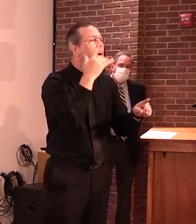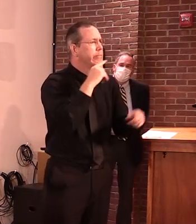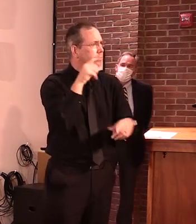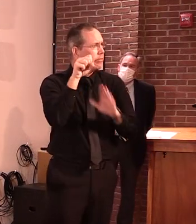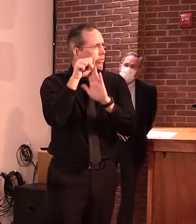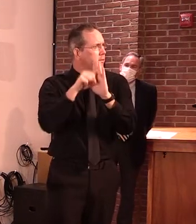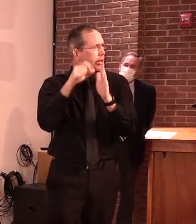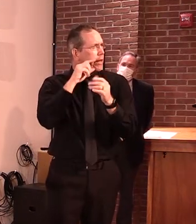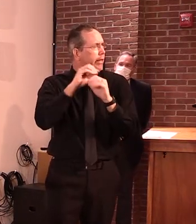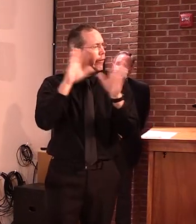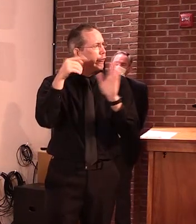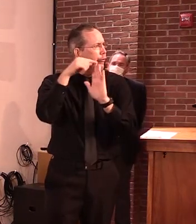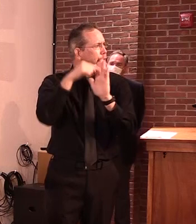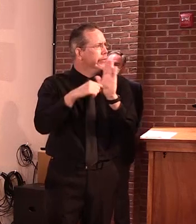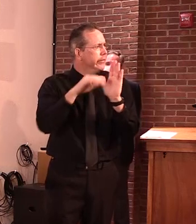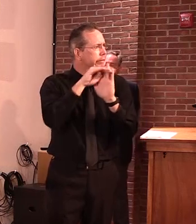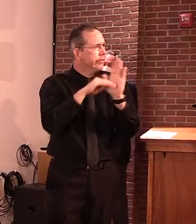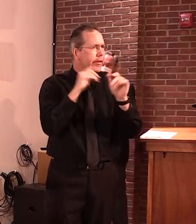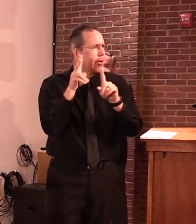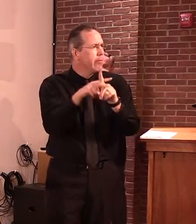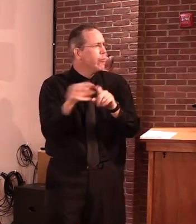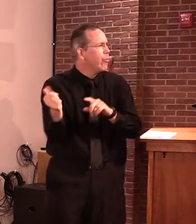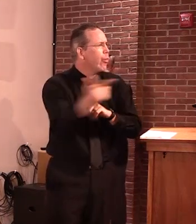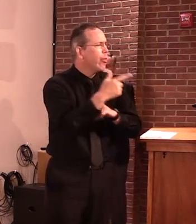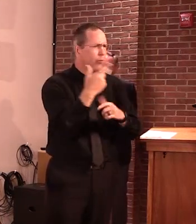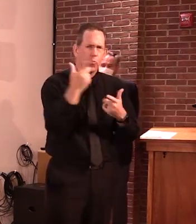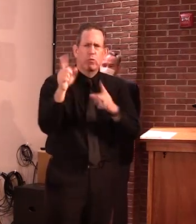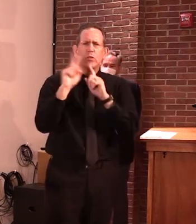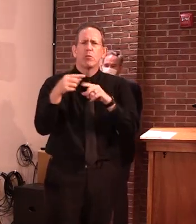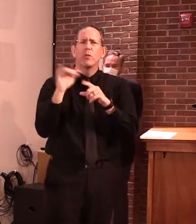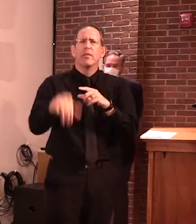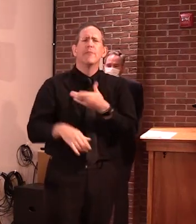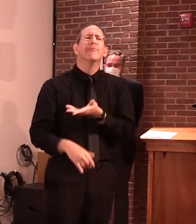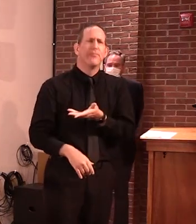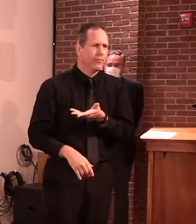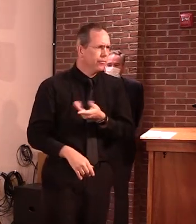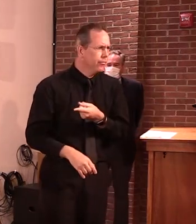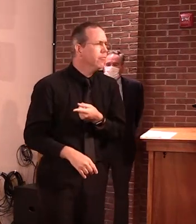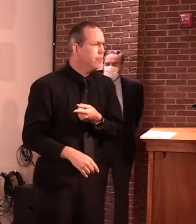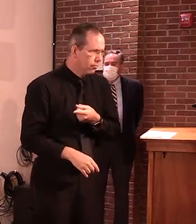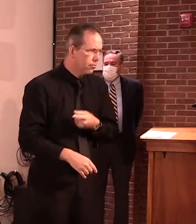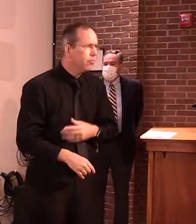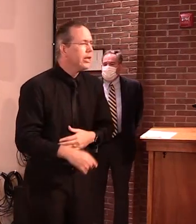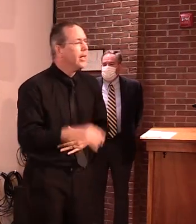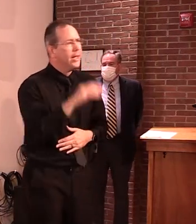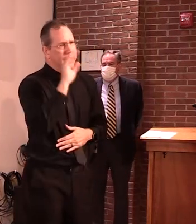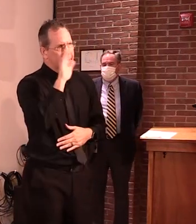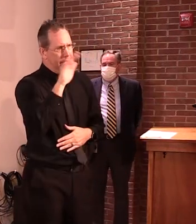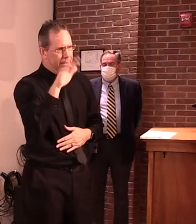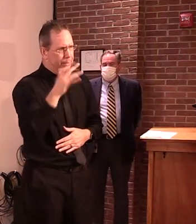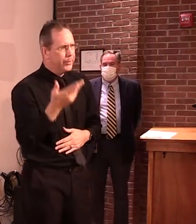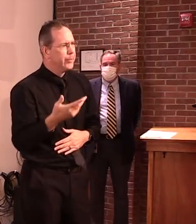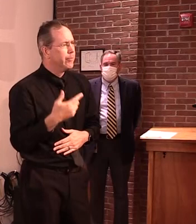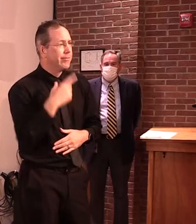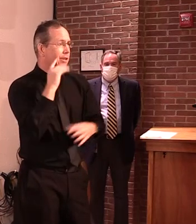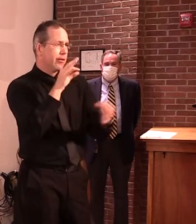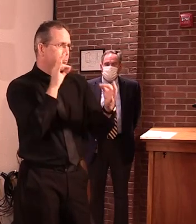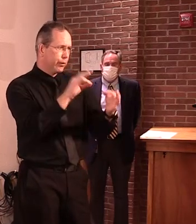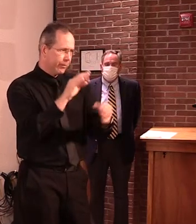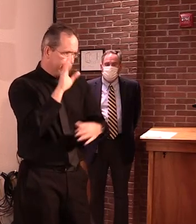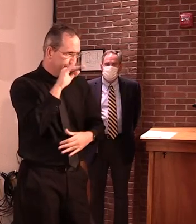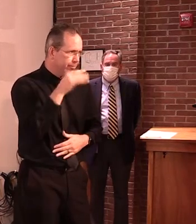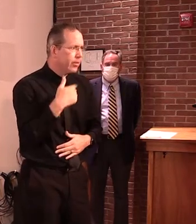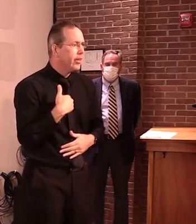We don't have a roadmap, so to speak, but we started 7 weeks ago, as I mentioned in my opening